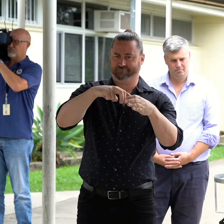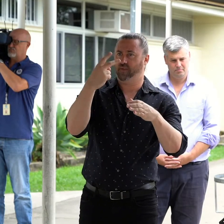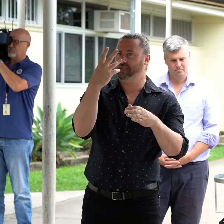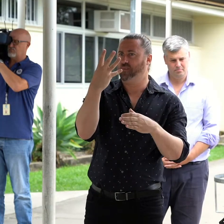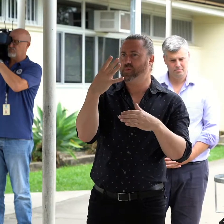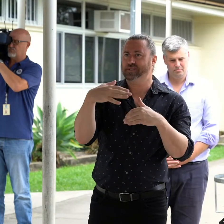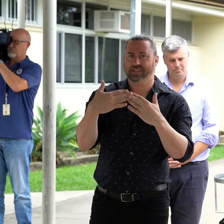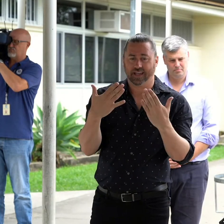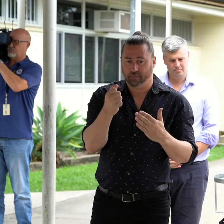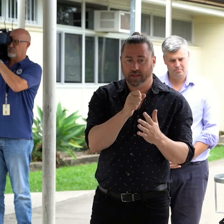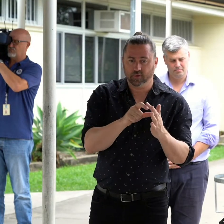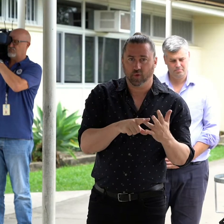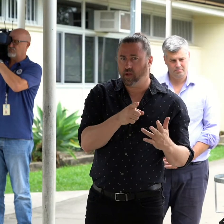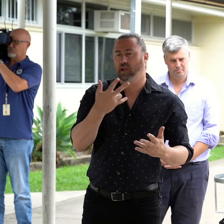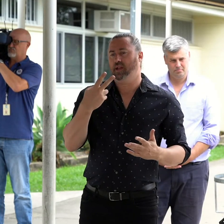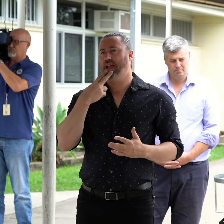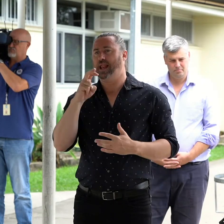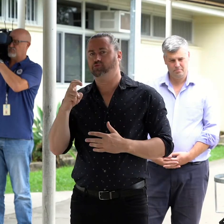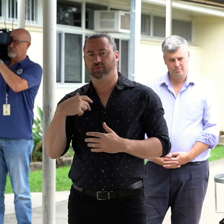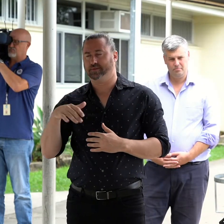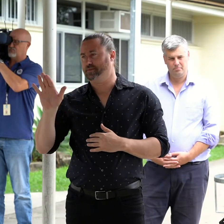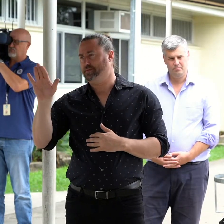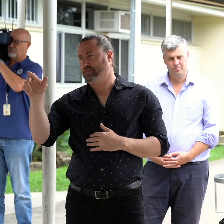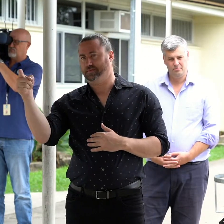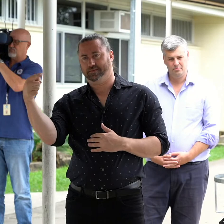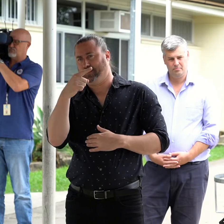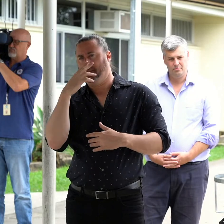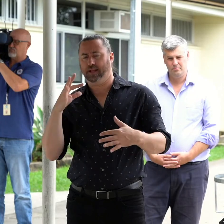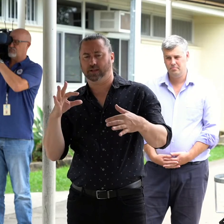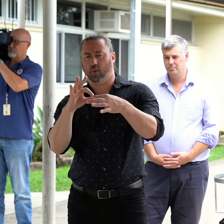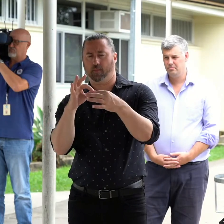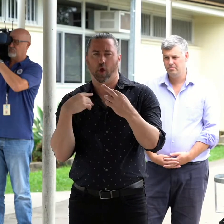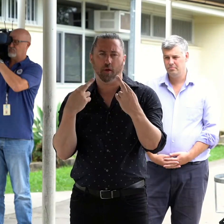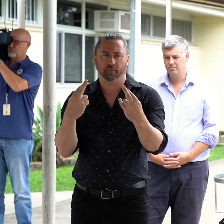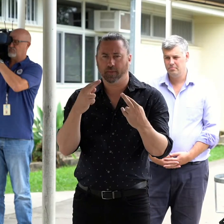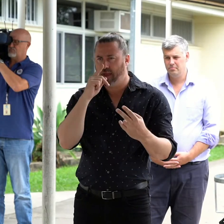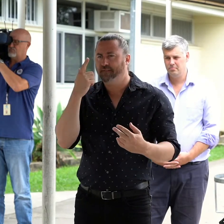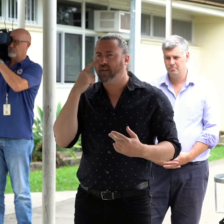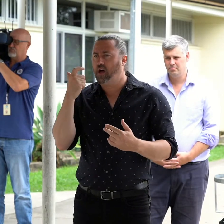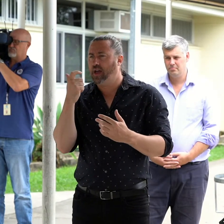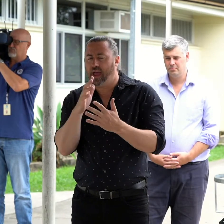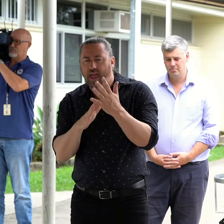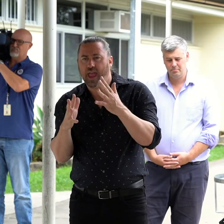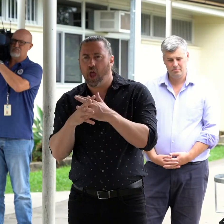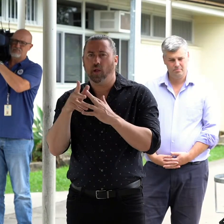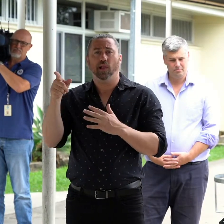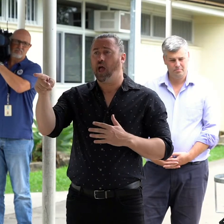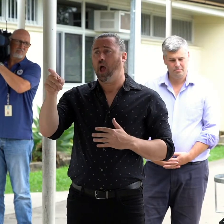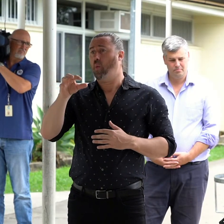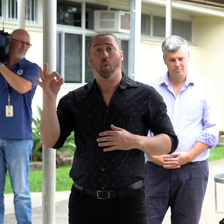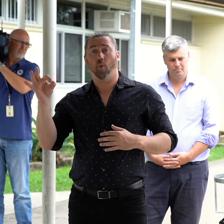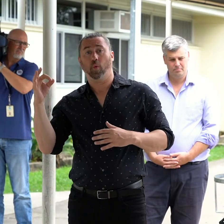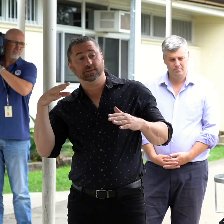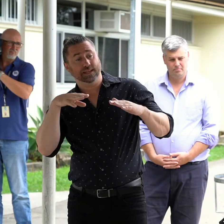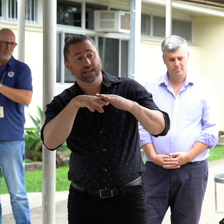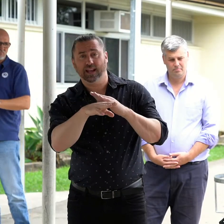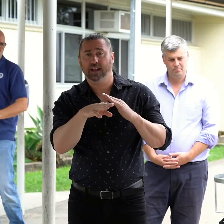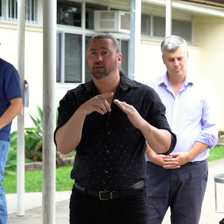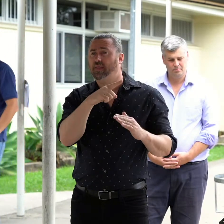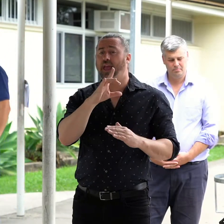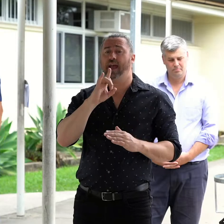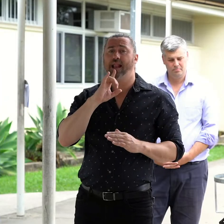But we are working with the electricity providers. I'm confident we will be able to find a resolution to this, that they can